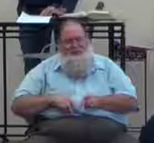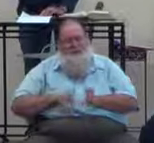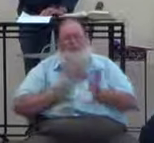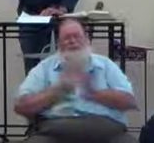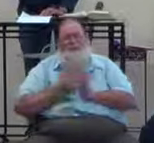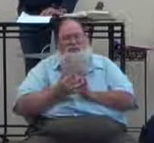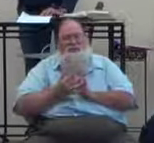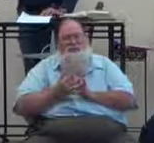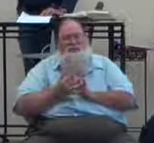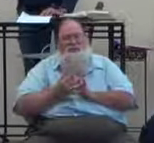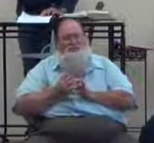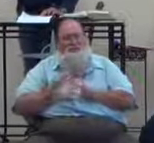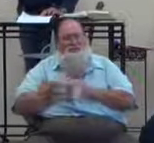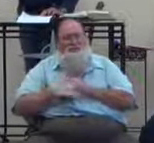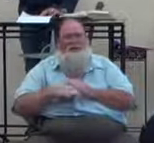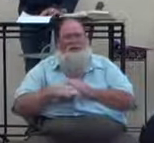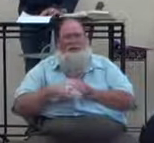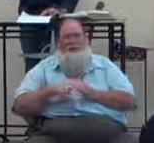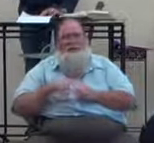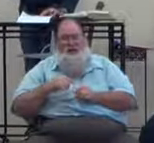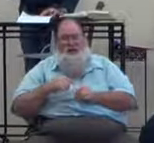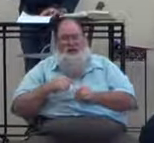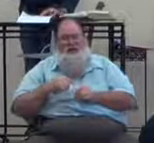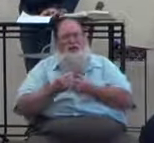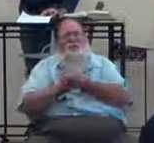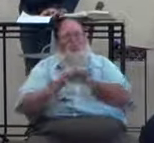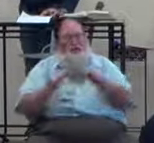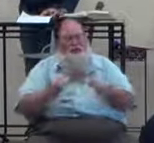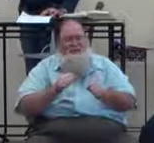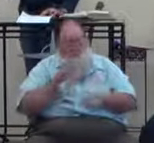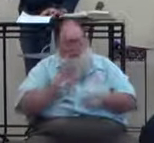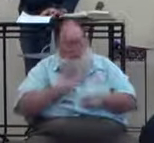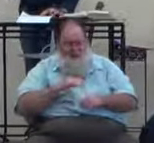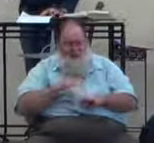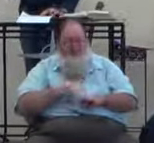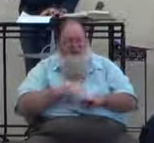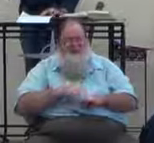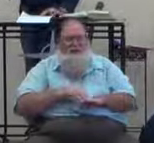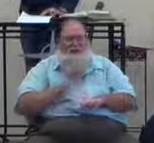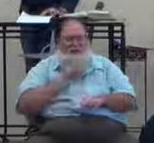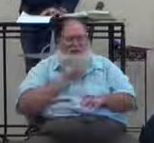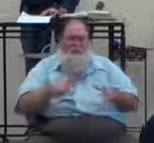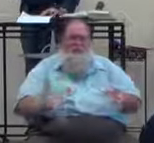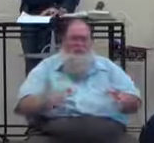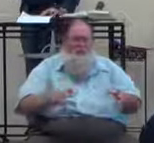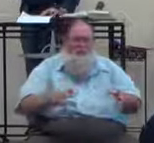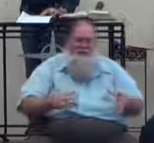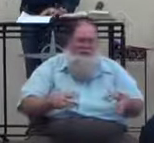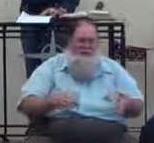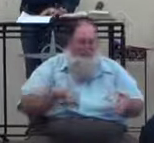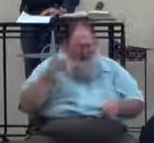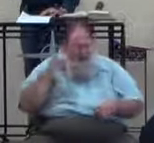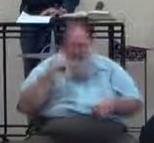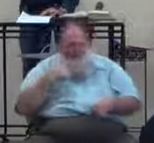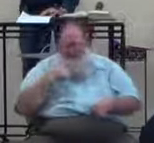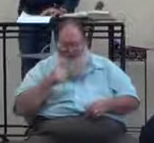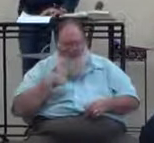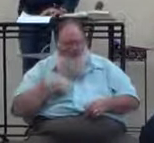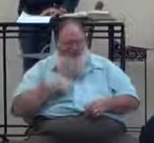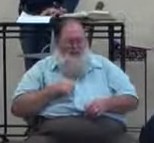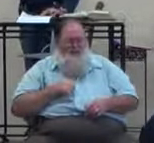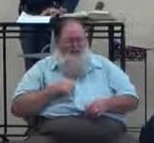Jesus walked in and saves the woman at the well. And you know, I was thinking, we seldom want to go where we're needed. Because we know